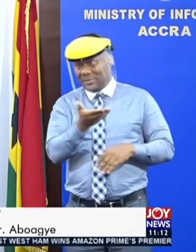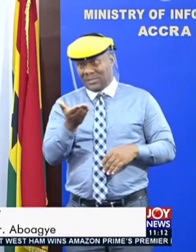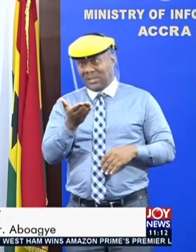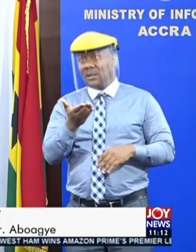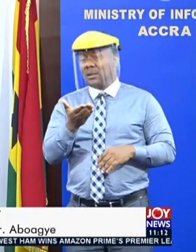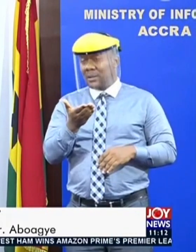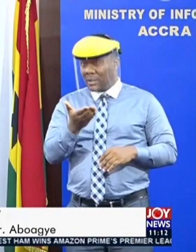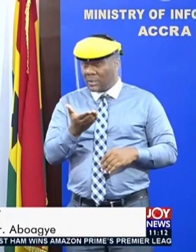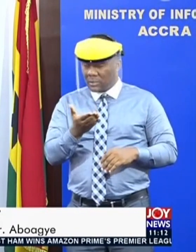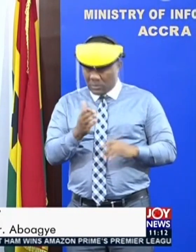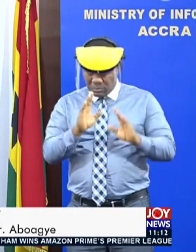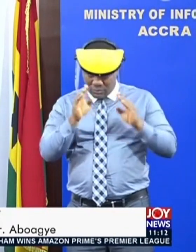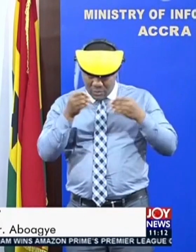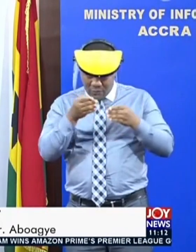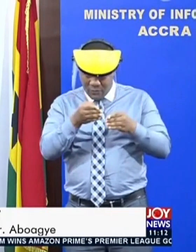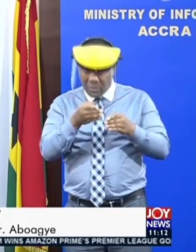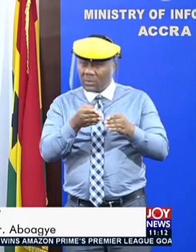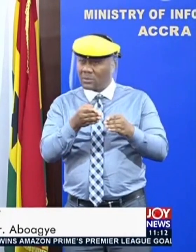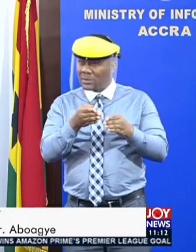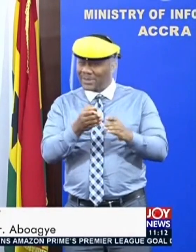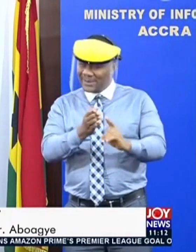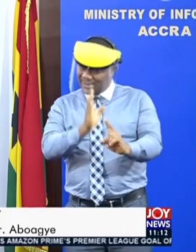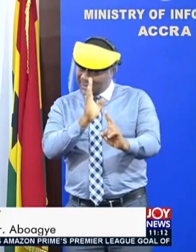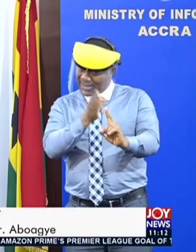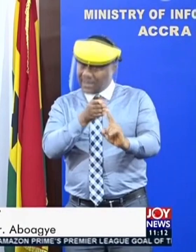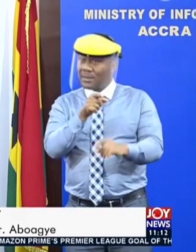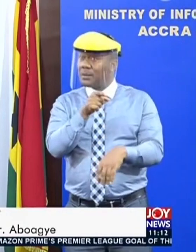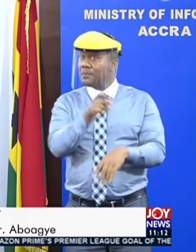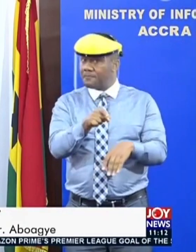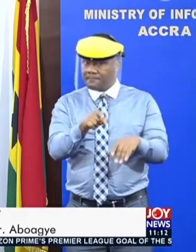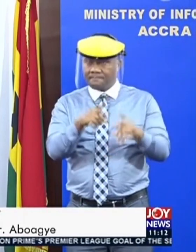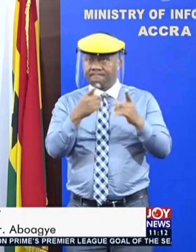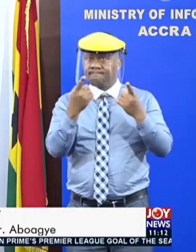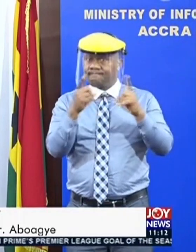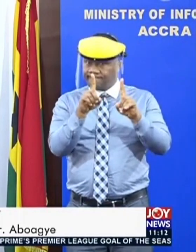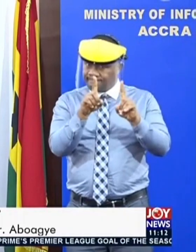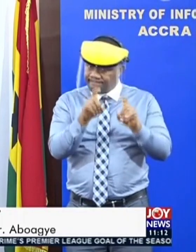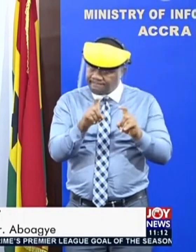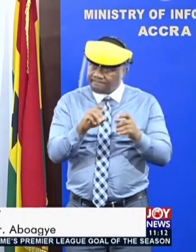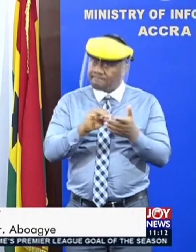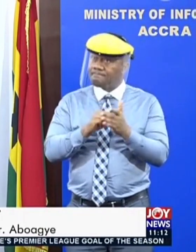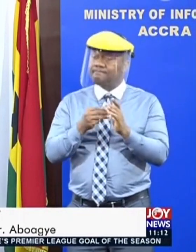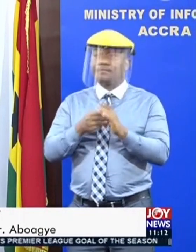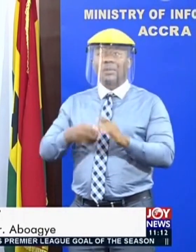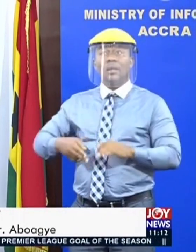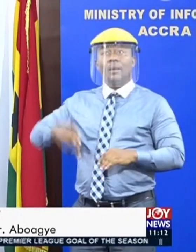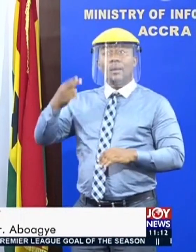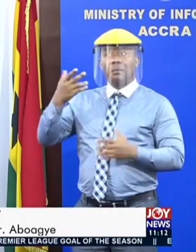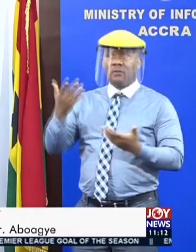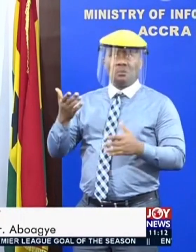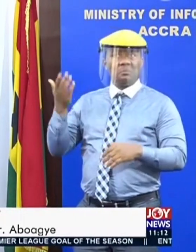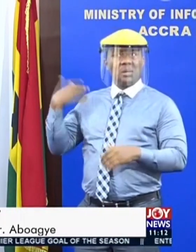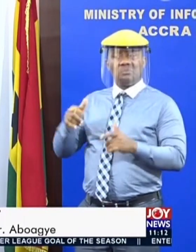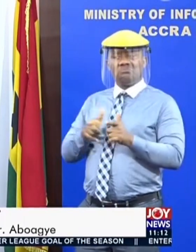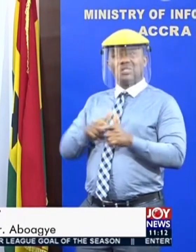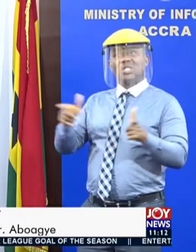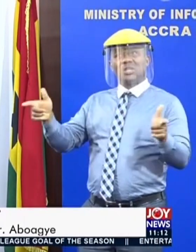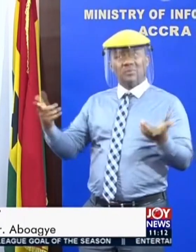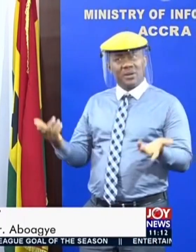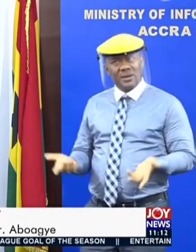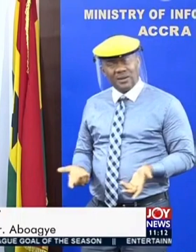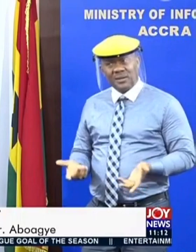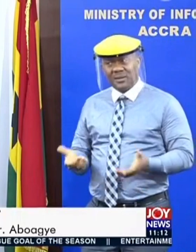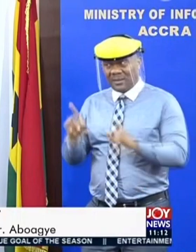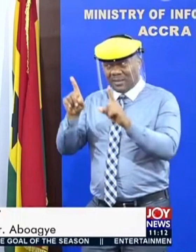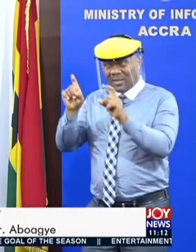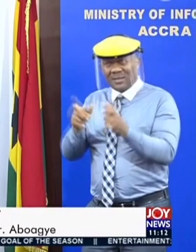expect that because you are targeting specific group, your positivity will be higher than when we started with the 2%, etc.,